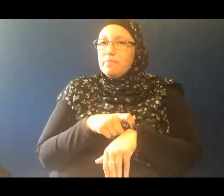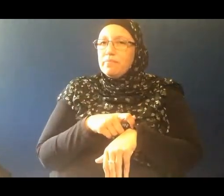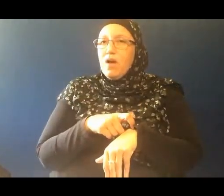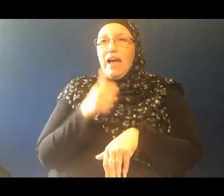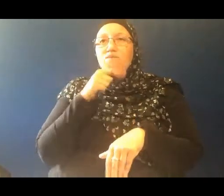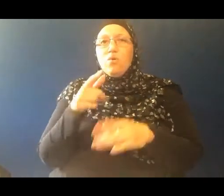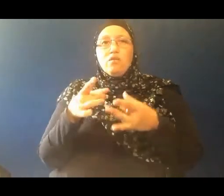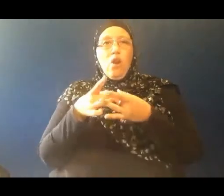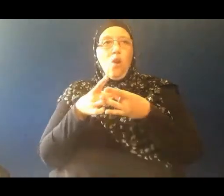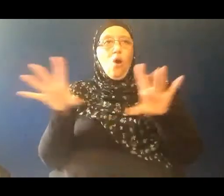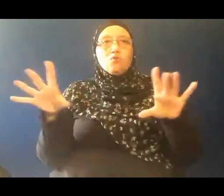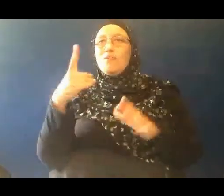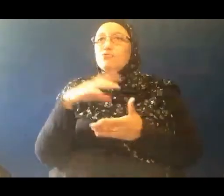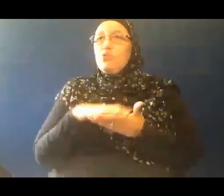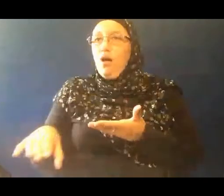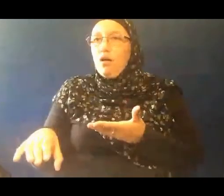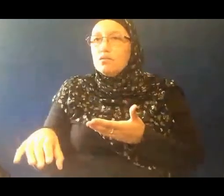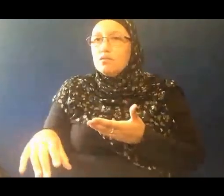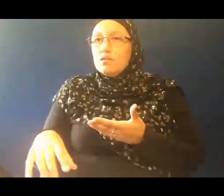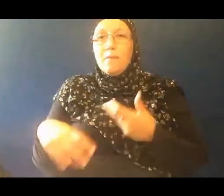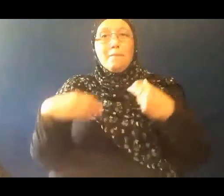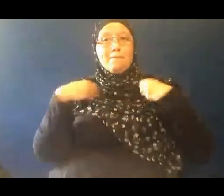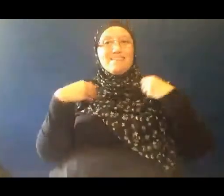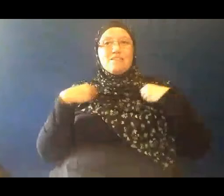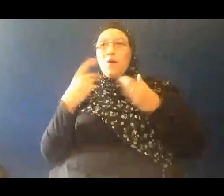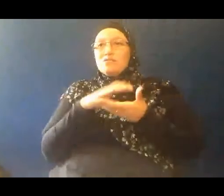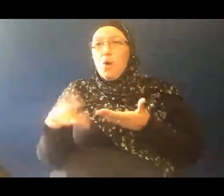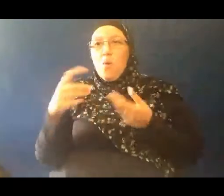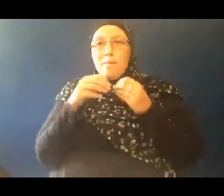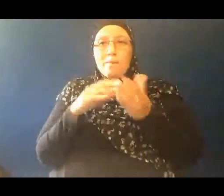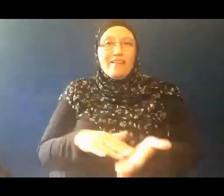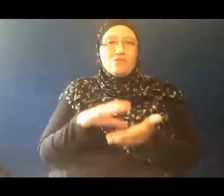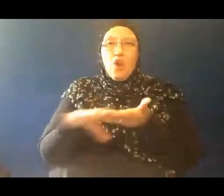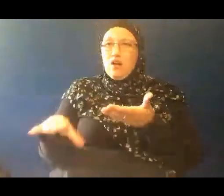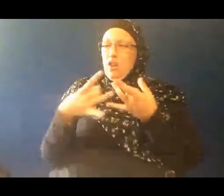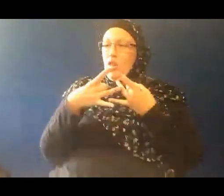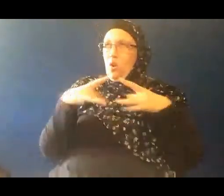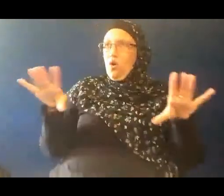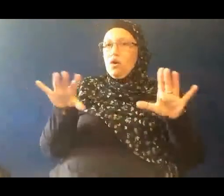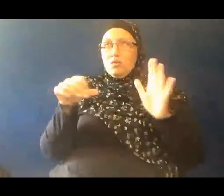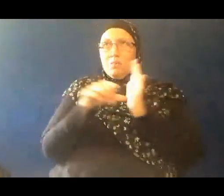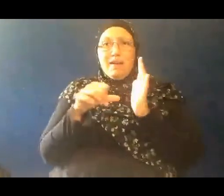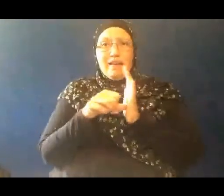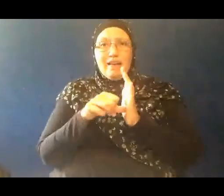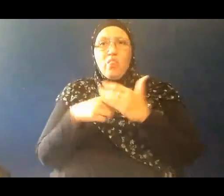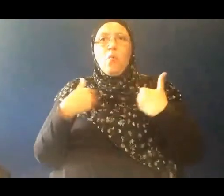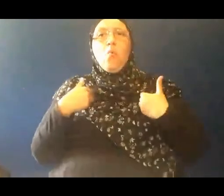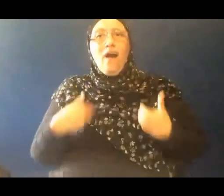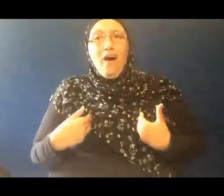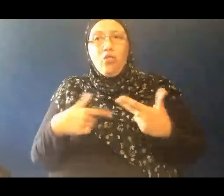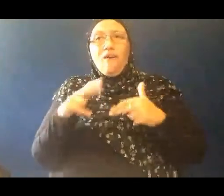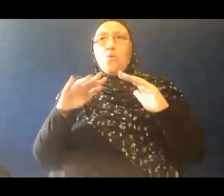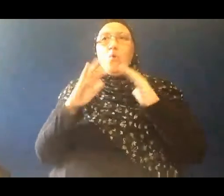a dollar, whether $1 or $1 million, at the end of the day is the wealth of dunya, of this